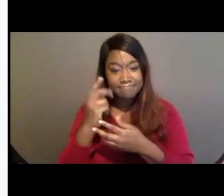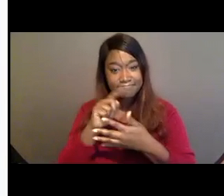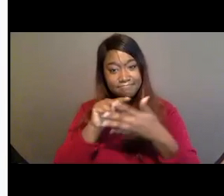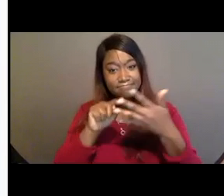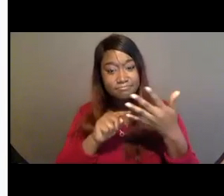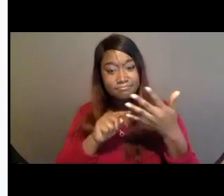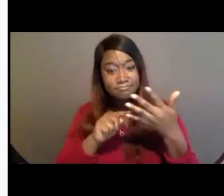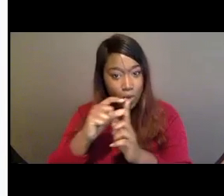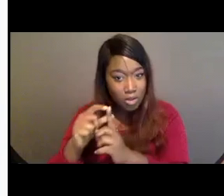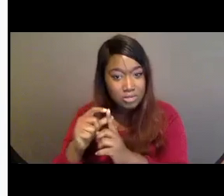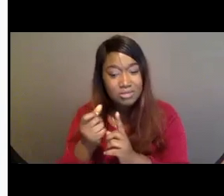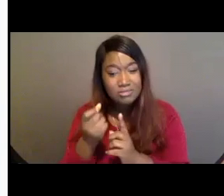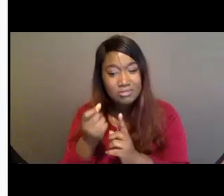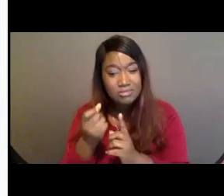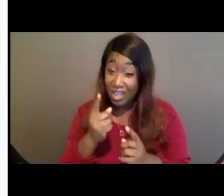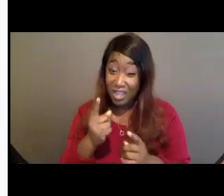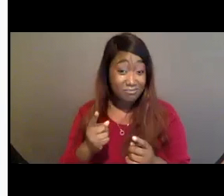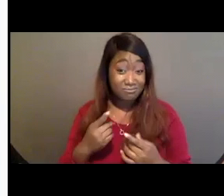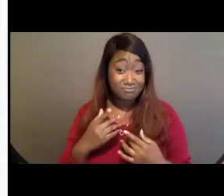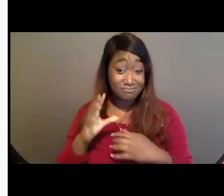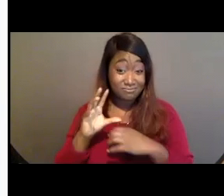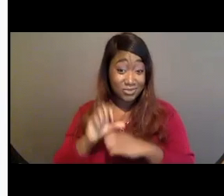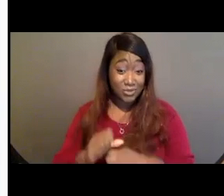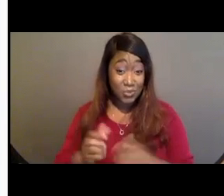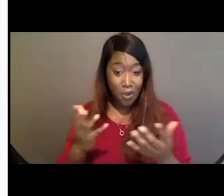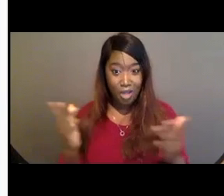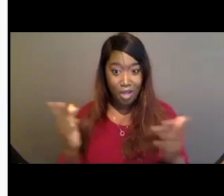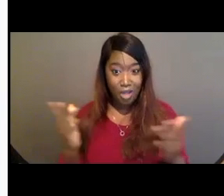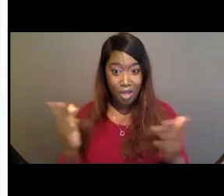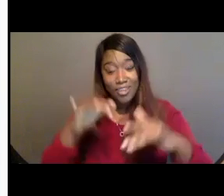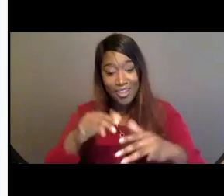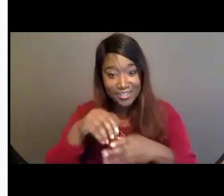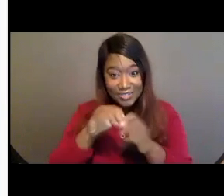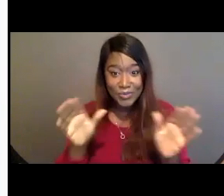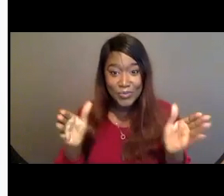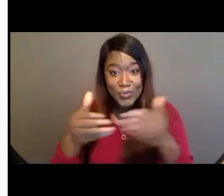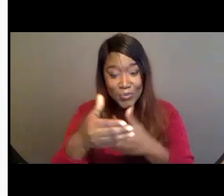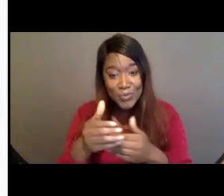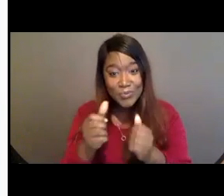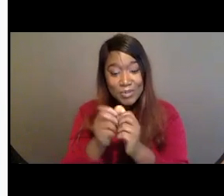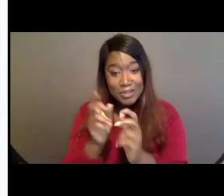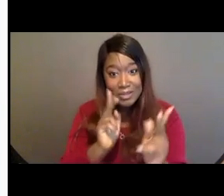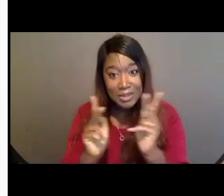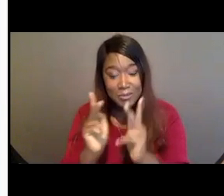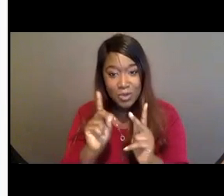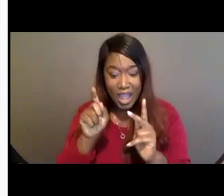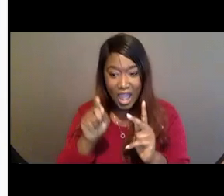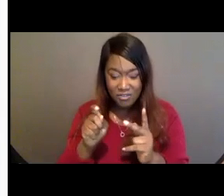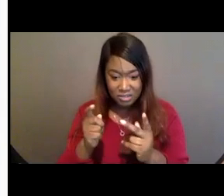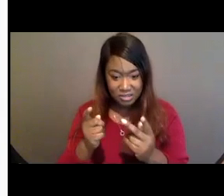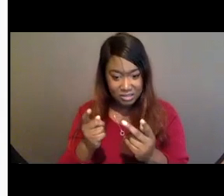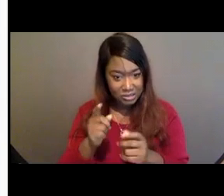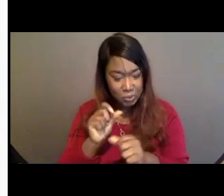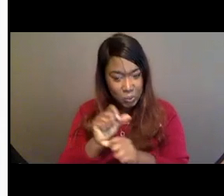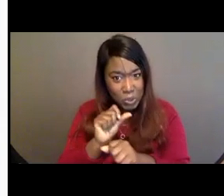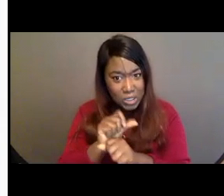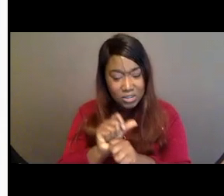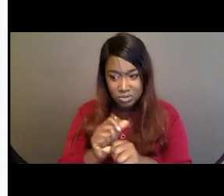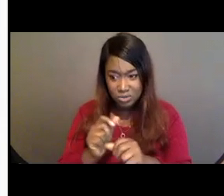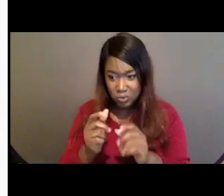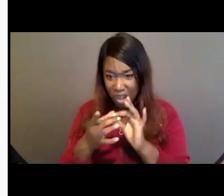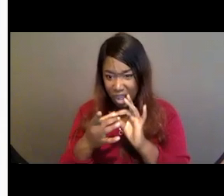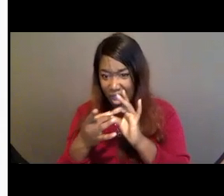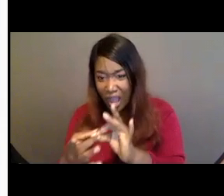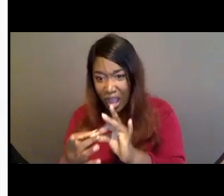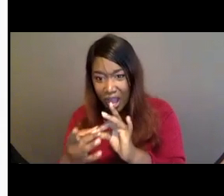person in a room. And I have to work to locate myself with my audience. And